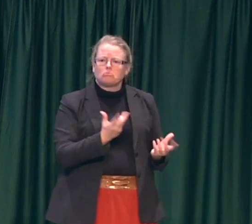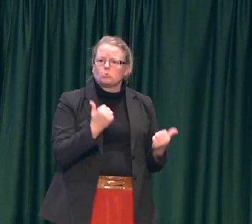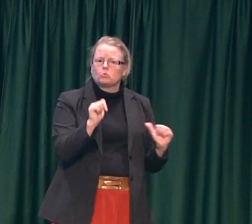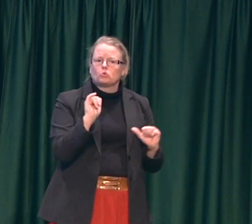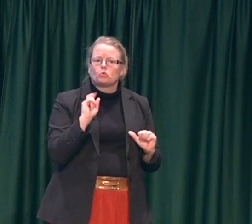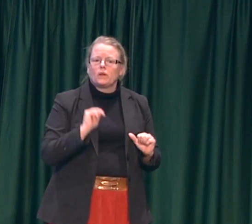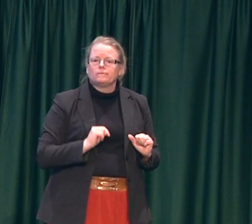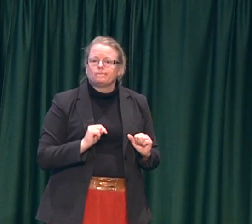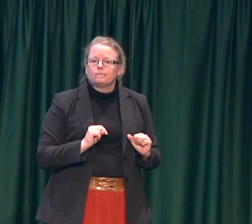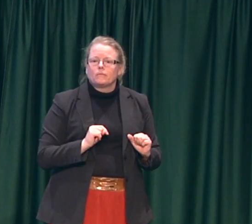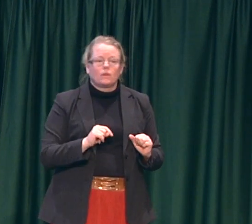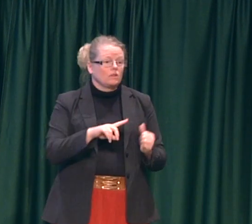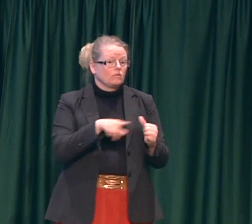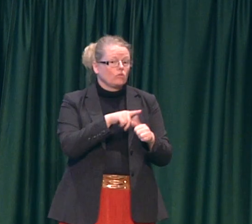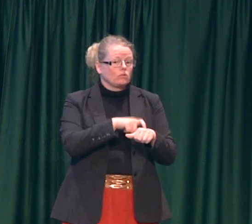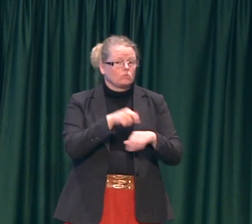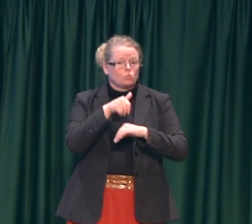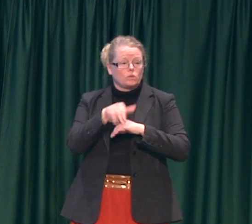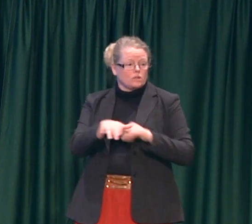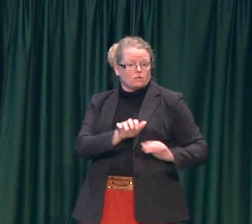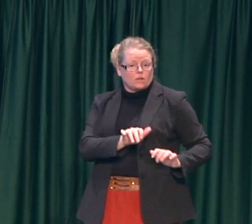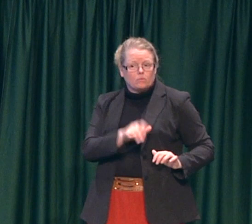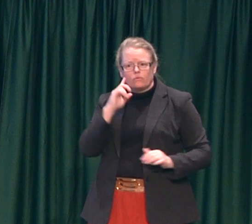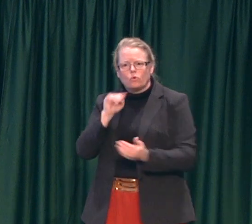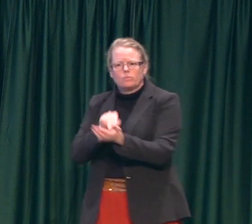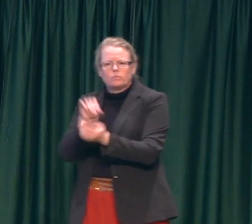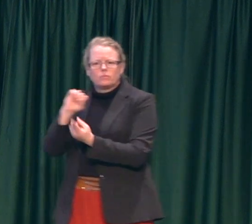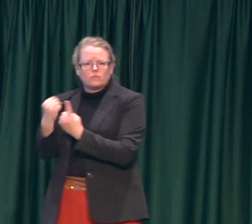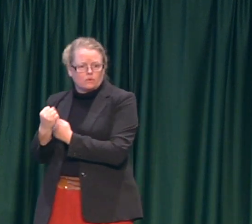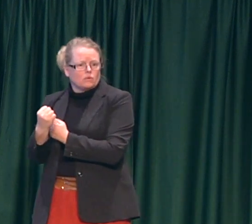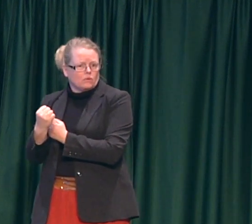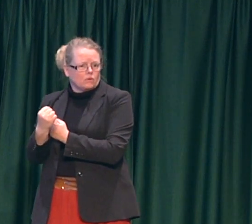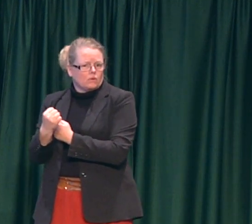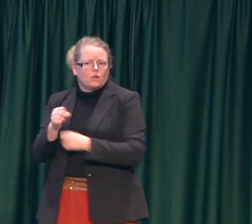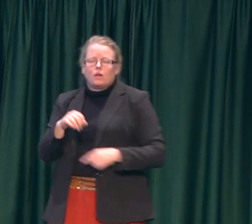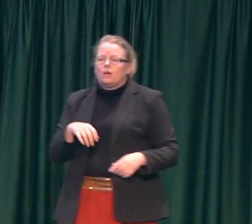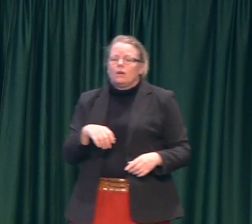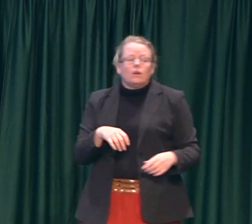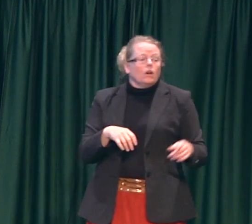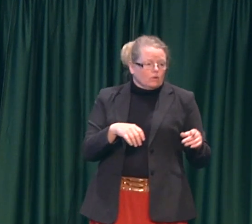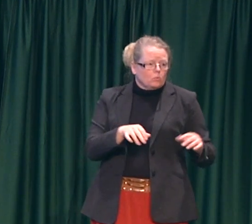They were open to the idea. And the first time we sent a captionist to a medical appointment,